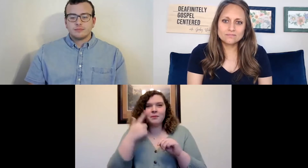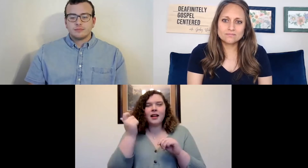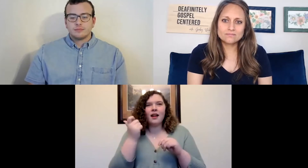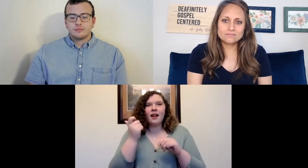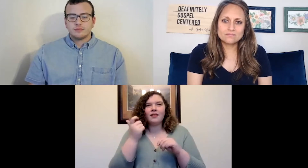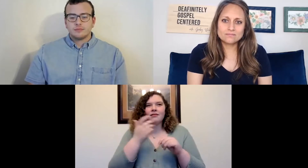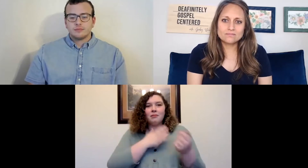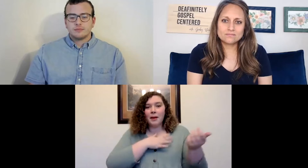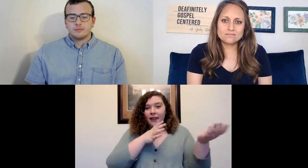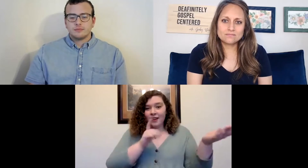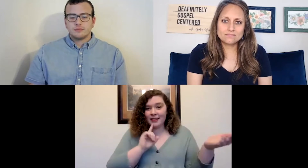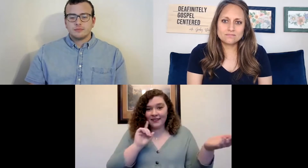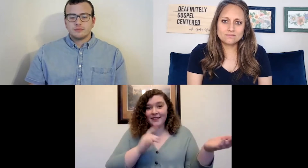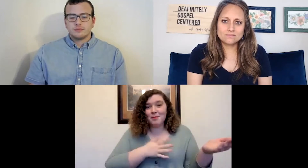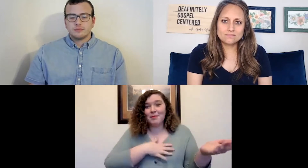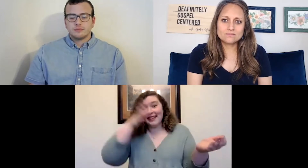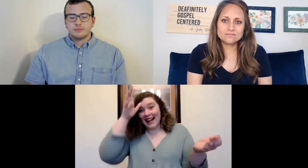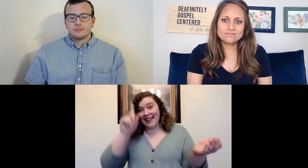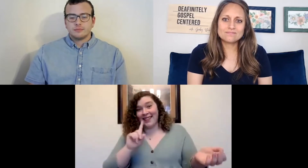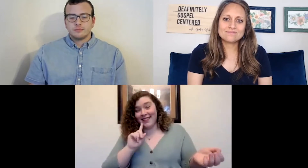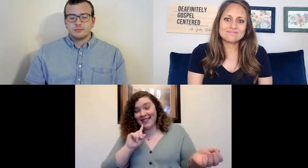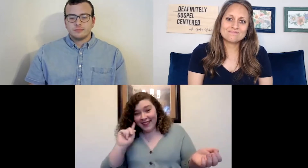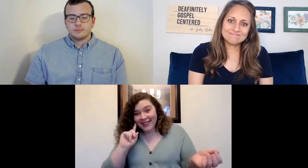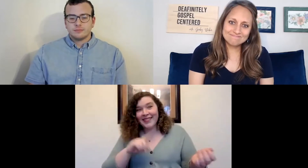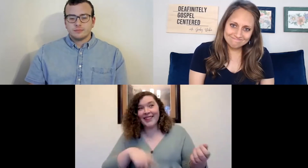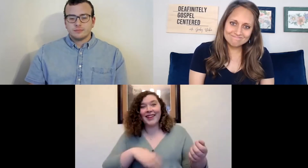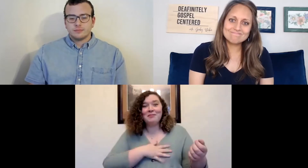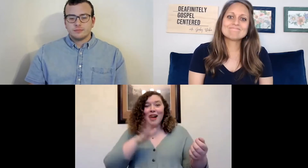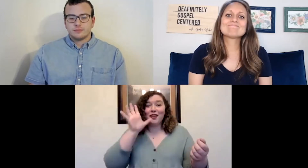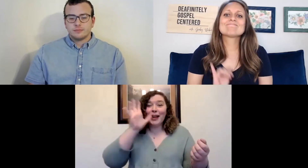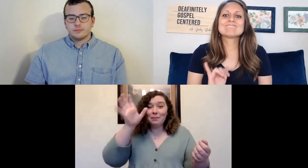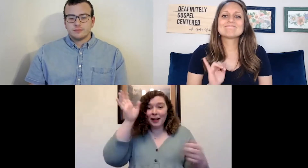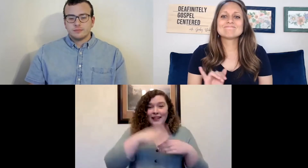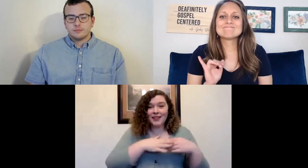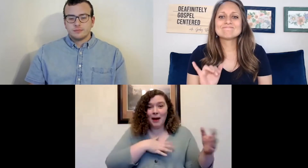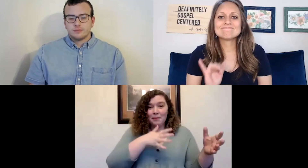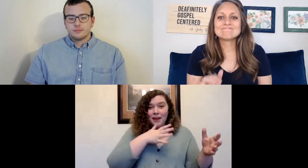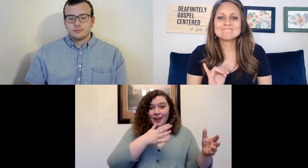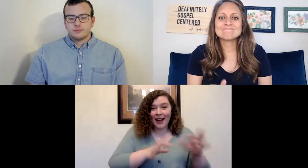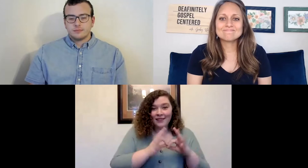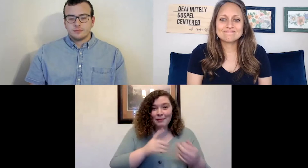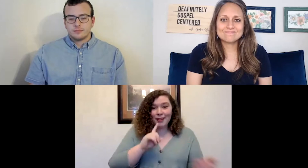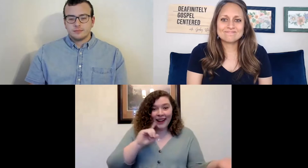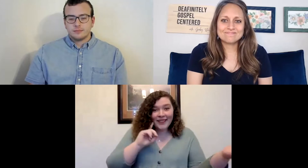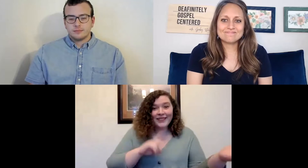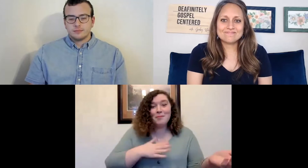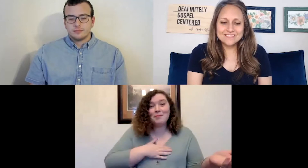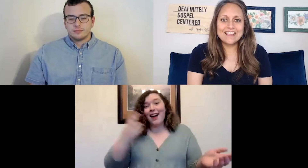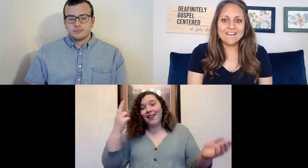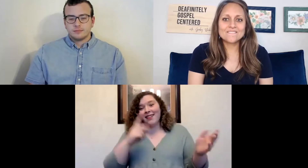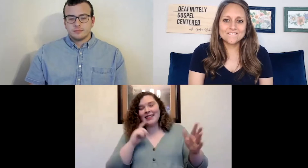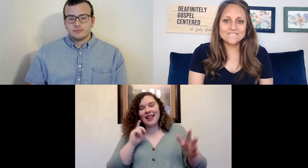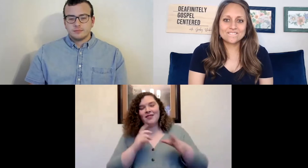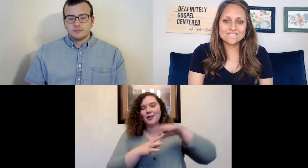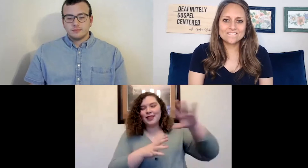So it didn't really occur to me growing up at first because my mom is deaf, my dad is deaf, my grandparents on my mom's